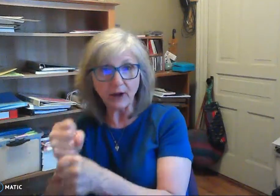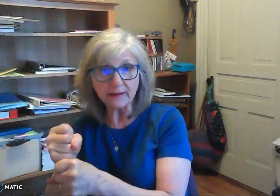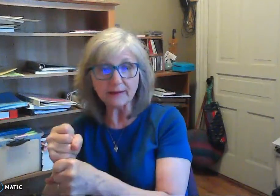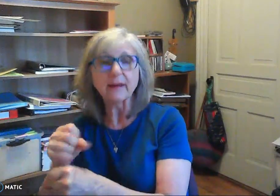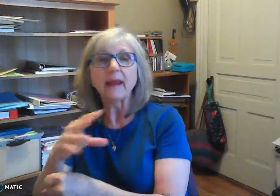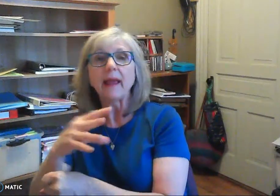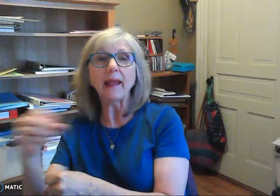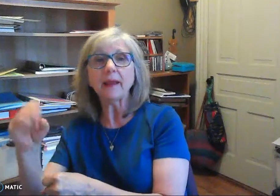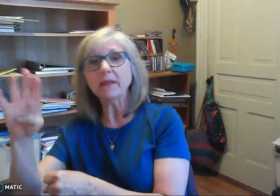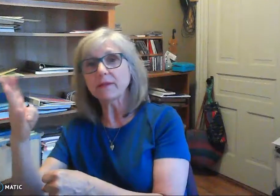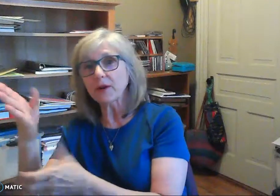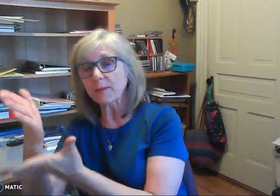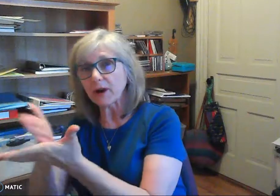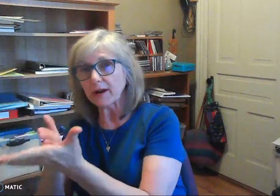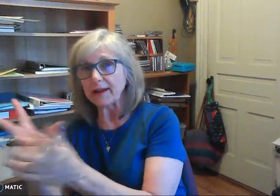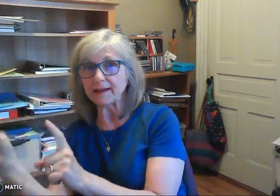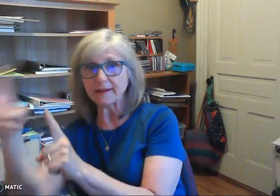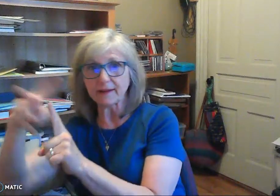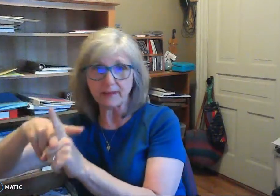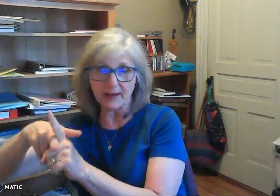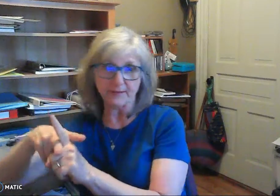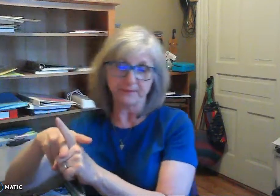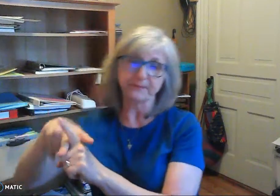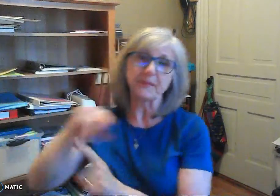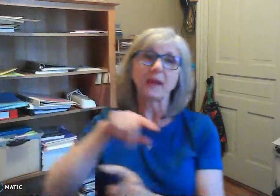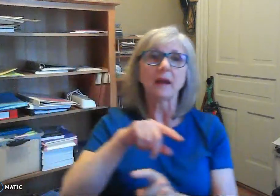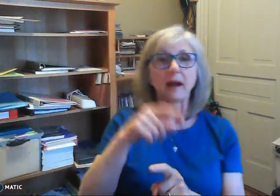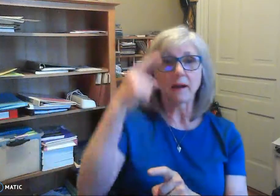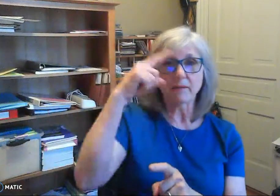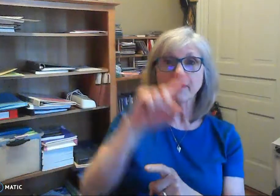summarize. And the fourth part is apply.